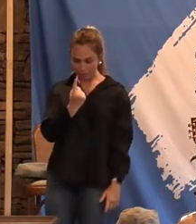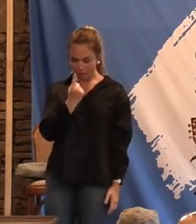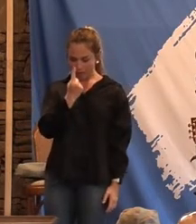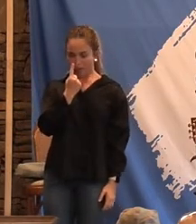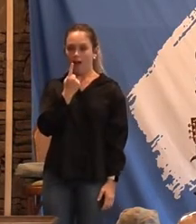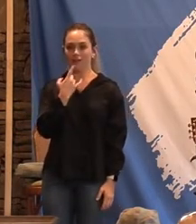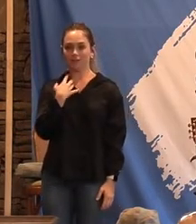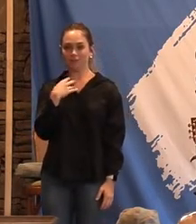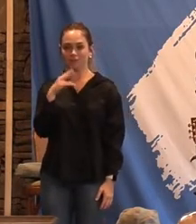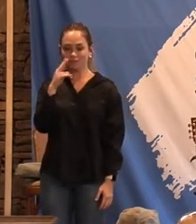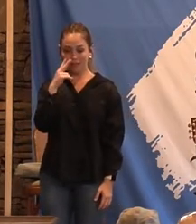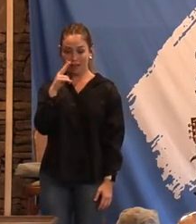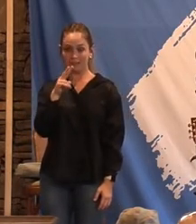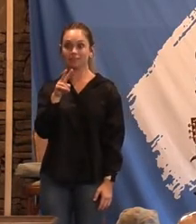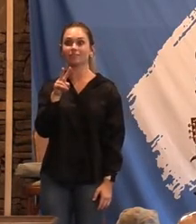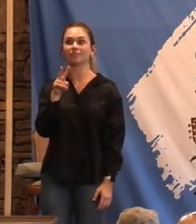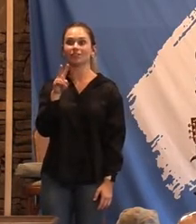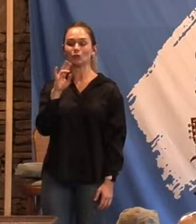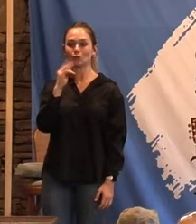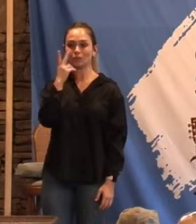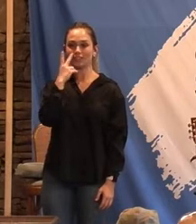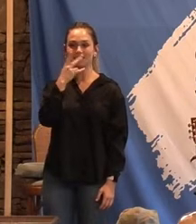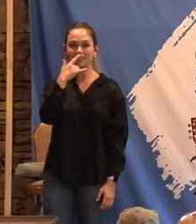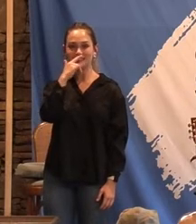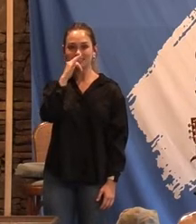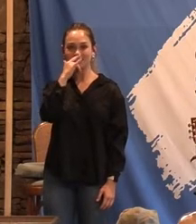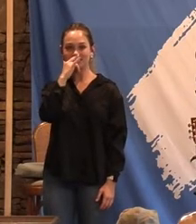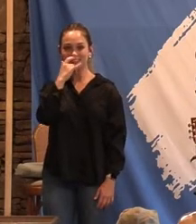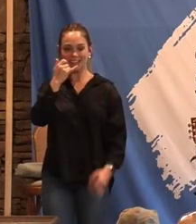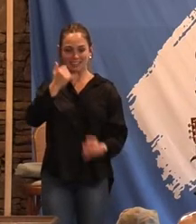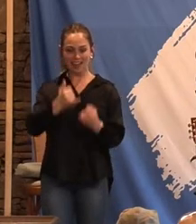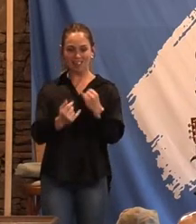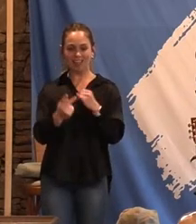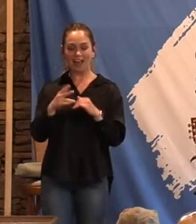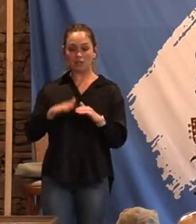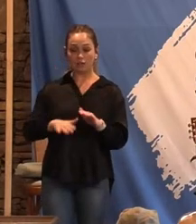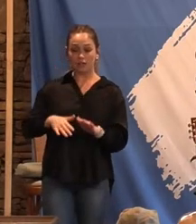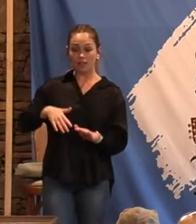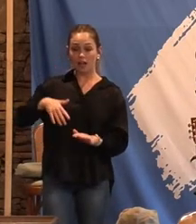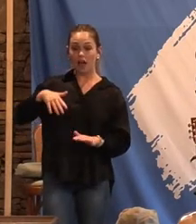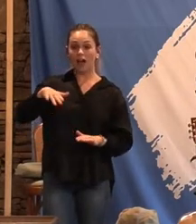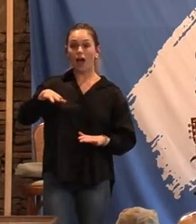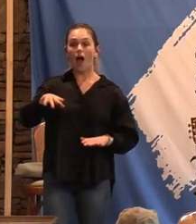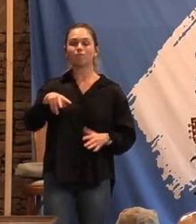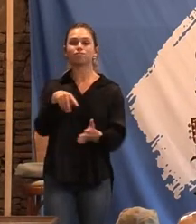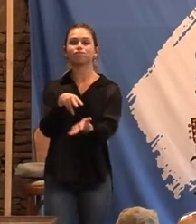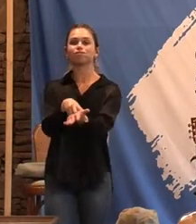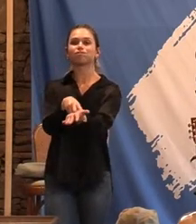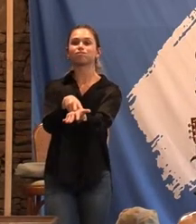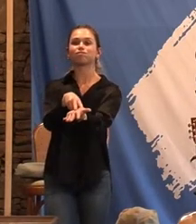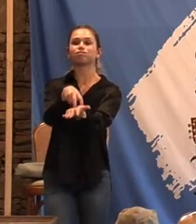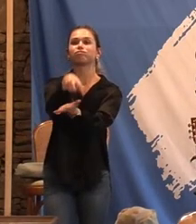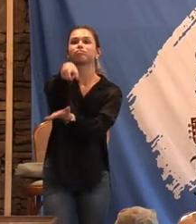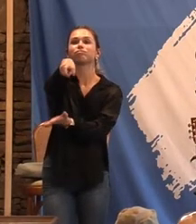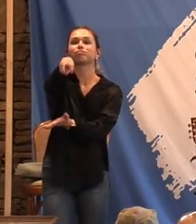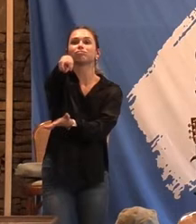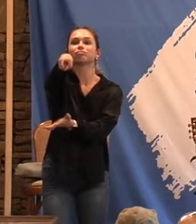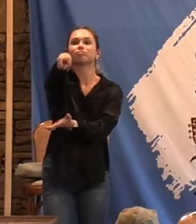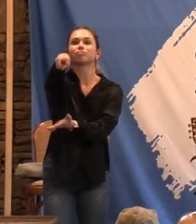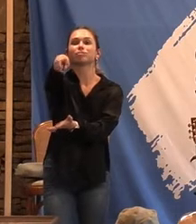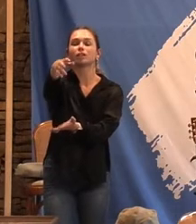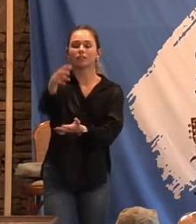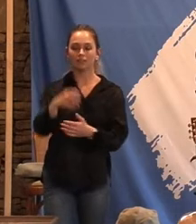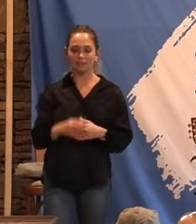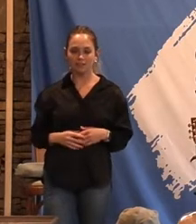And I looked up just in time to see this kid take his last two steps and launch himself airborne in my